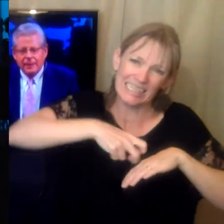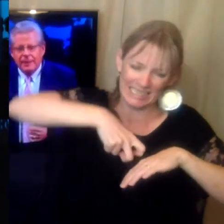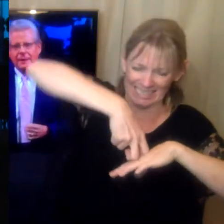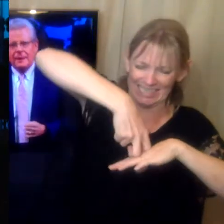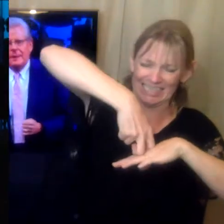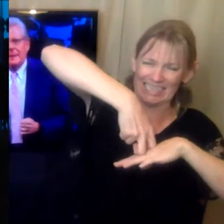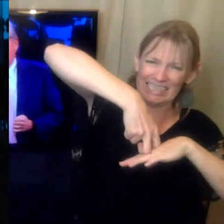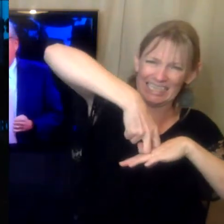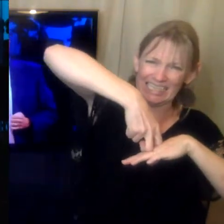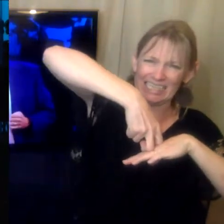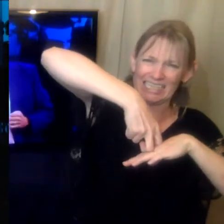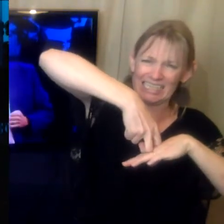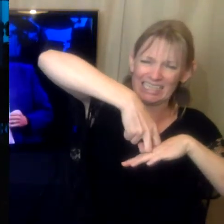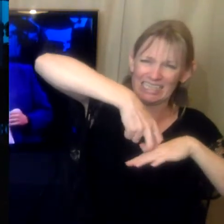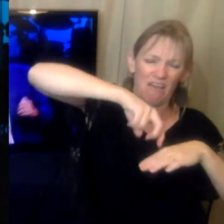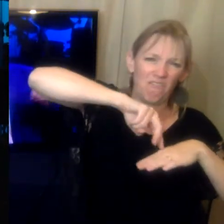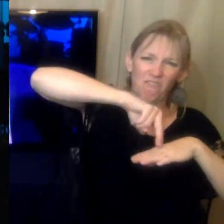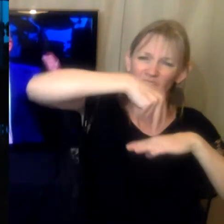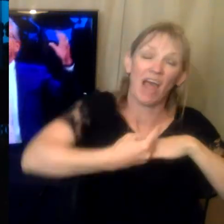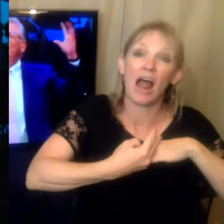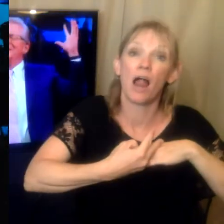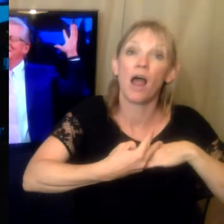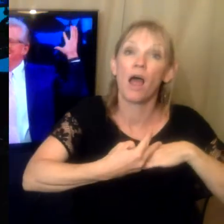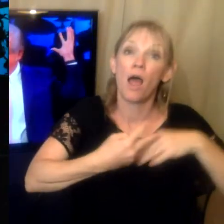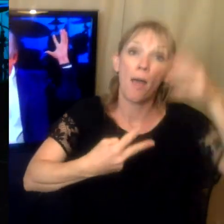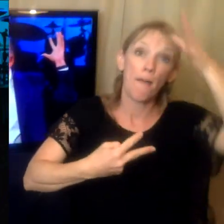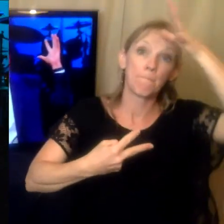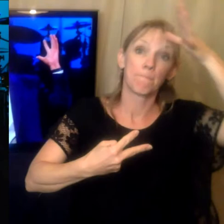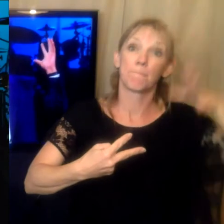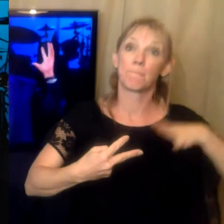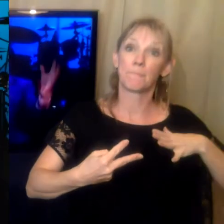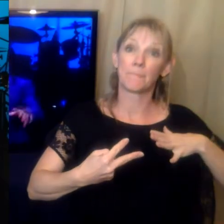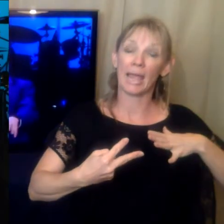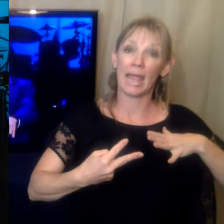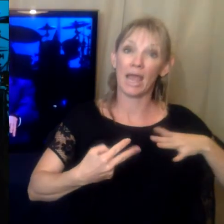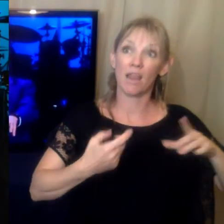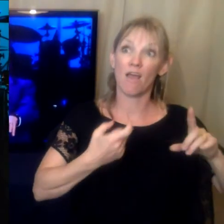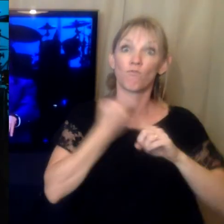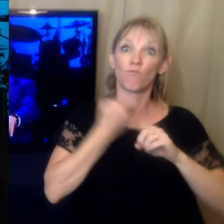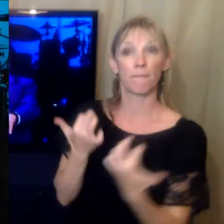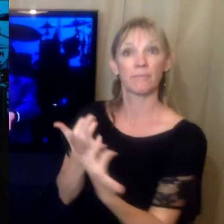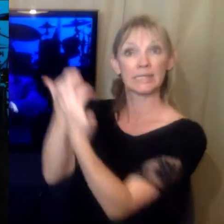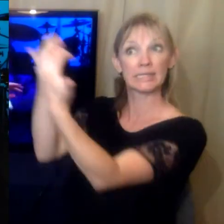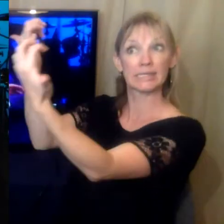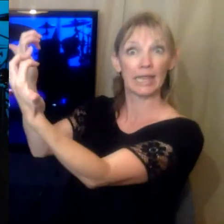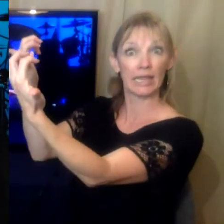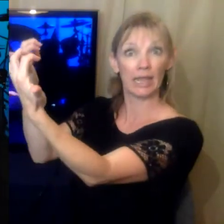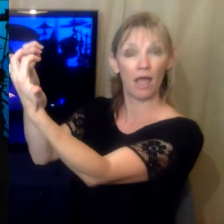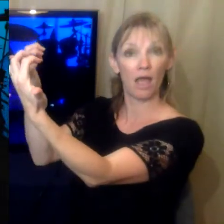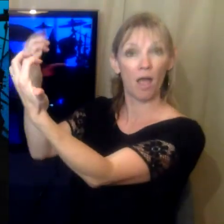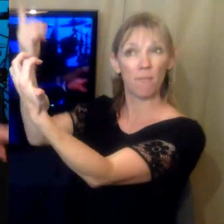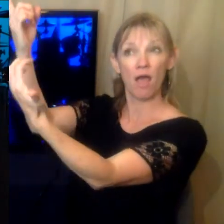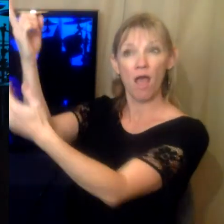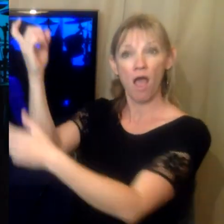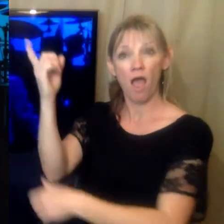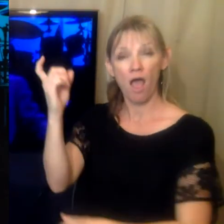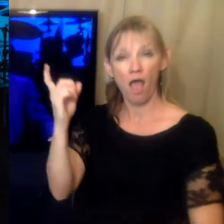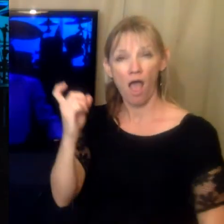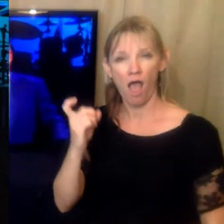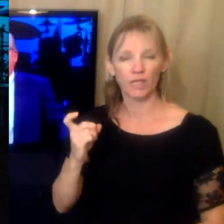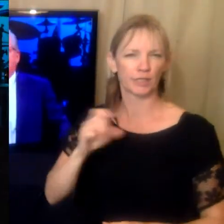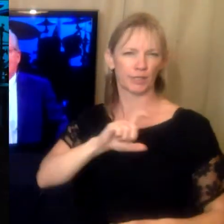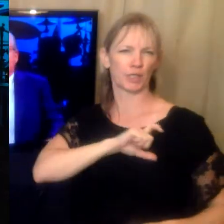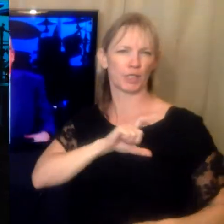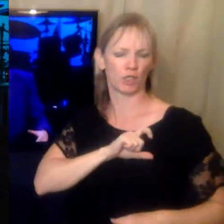hop and fell down. And then a man runs down from the grandstand. And he pushes away